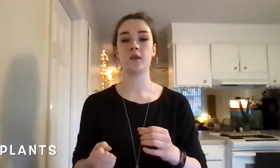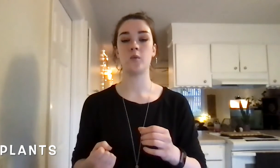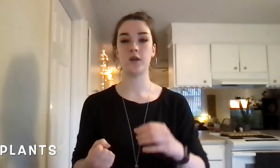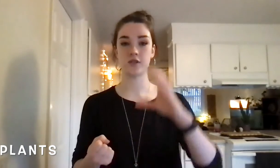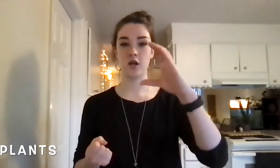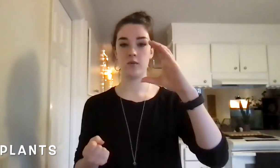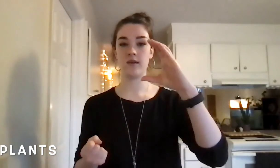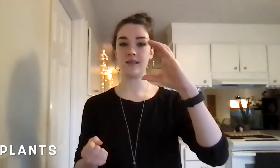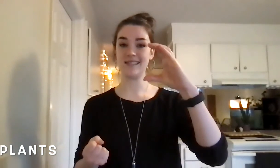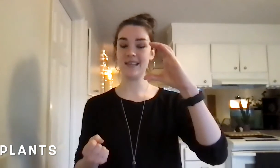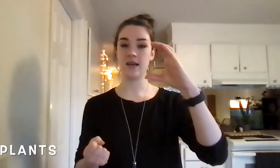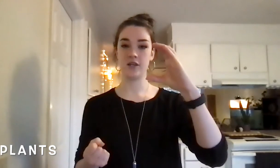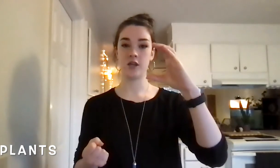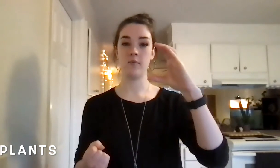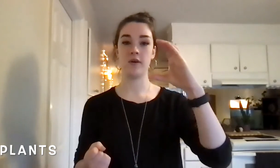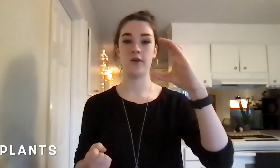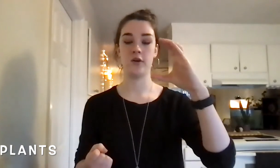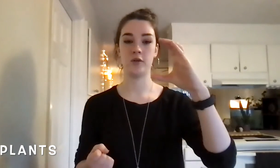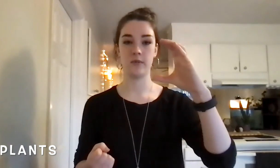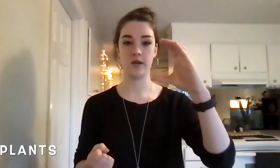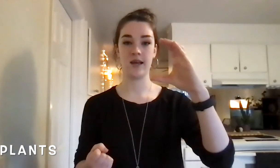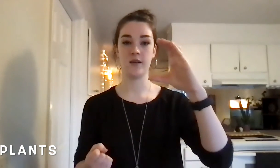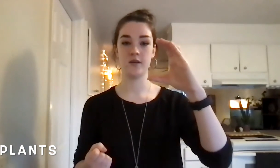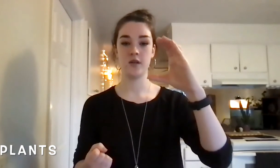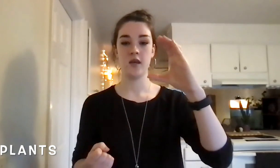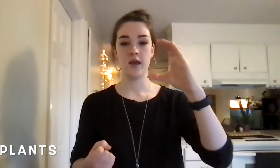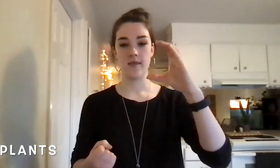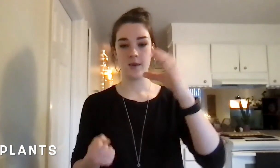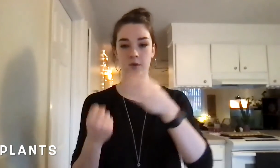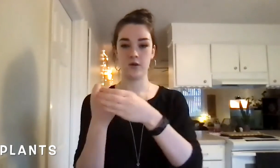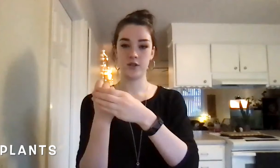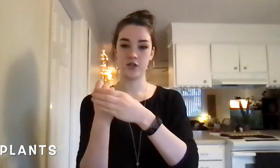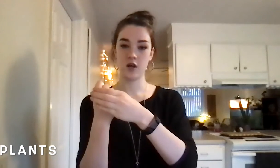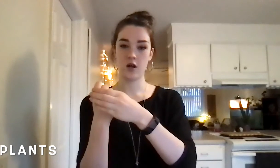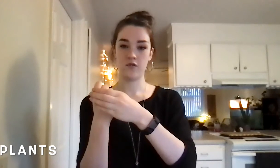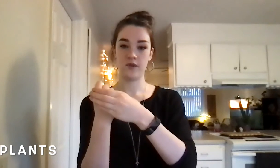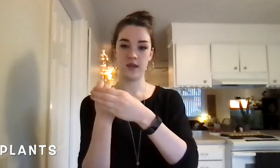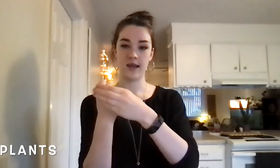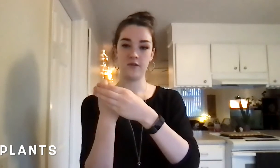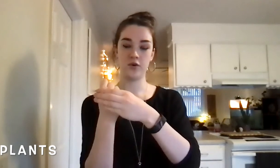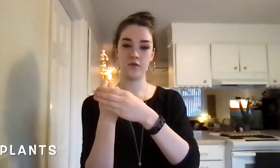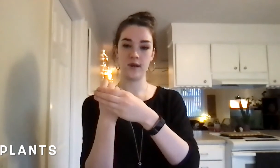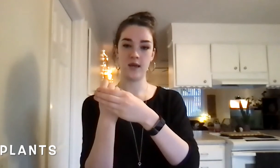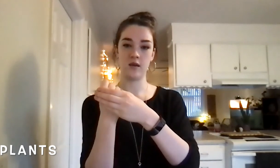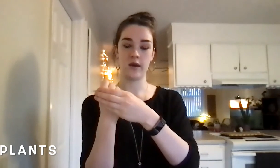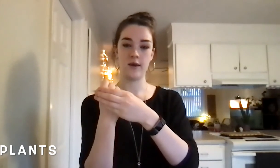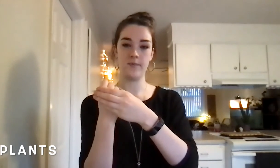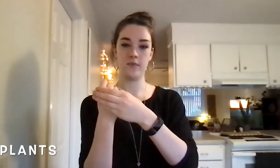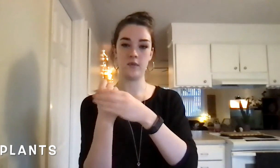we're going to start with a C-like shape on our non-dominant hand. And then we're going to start off with it kind of covering